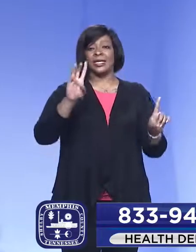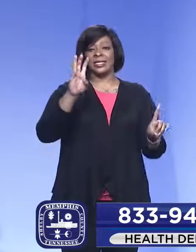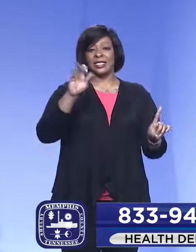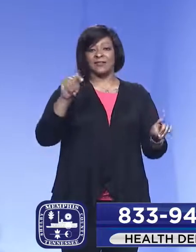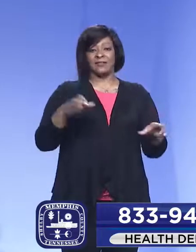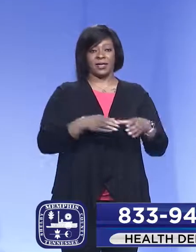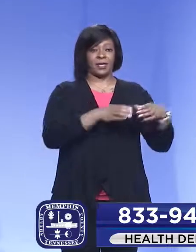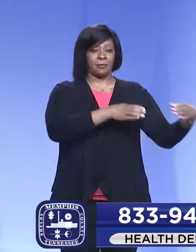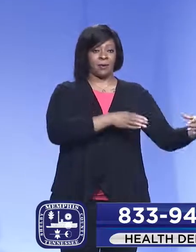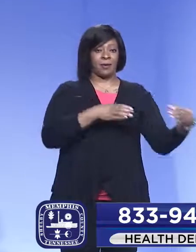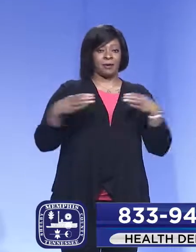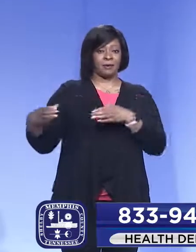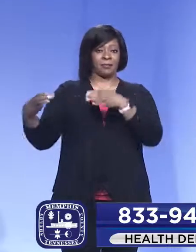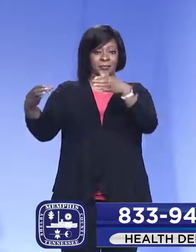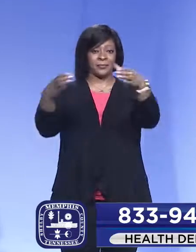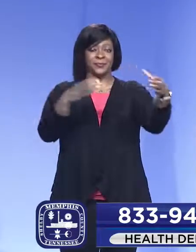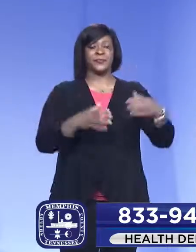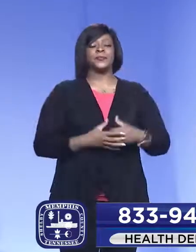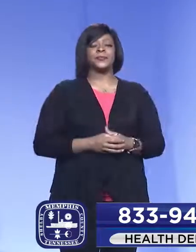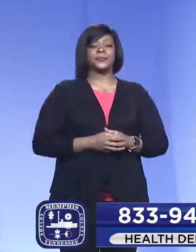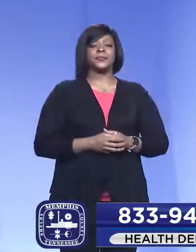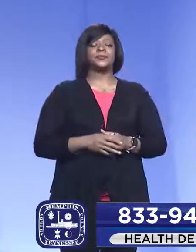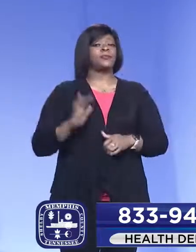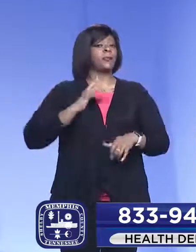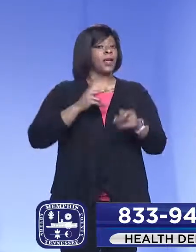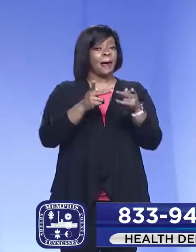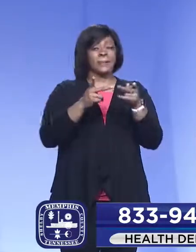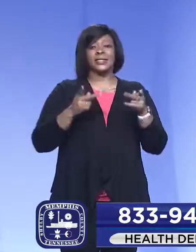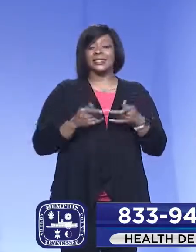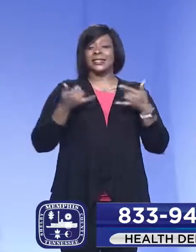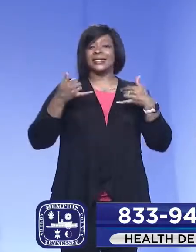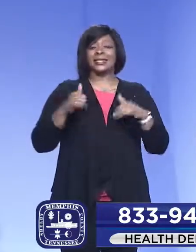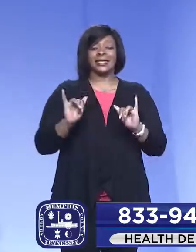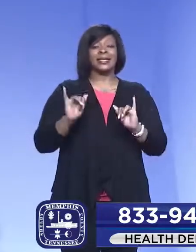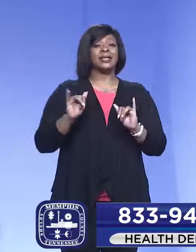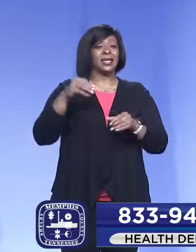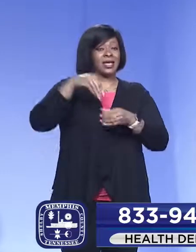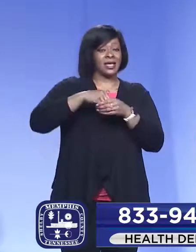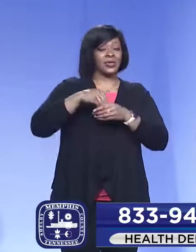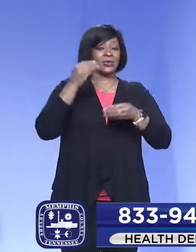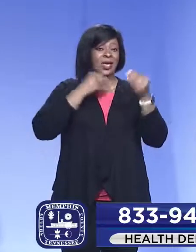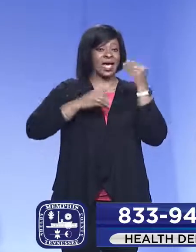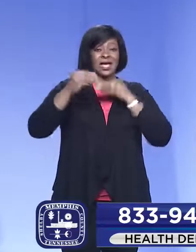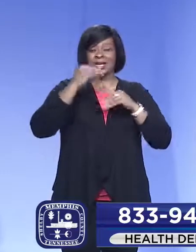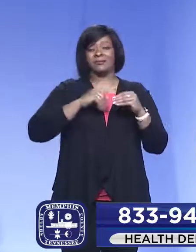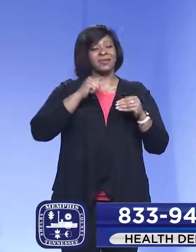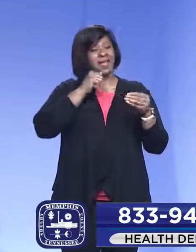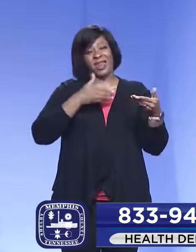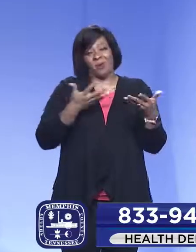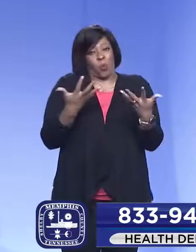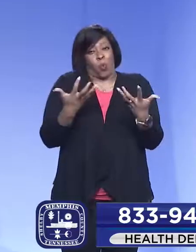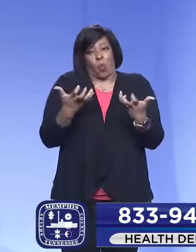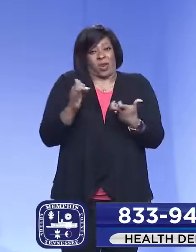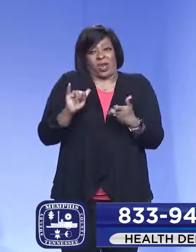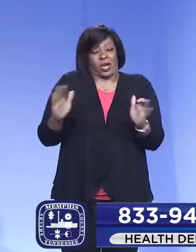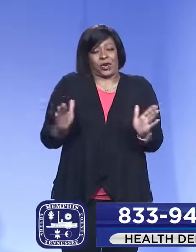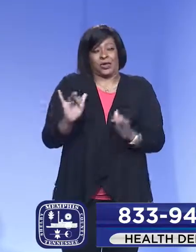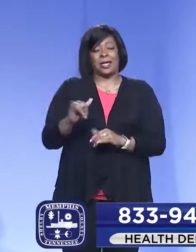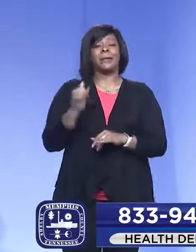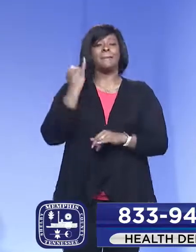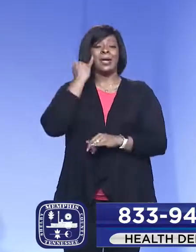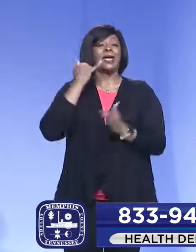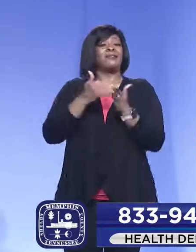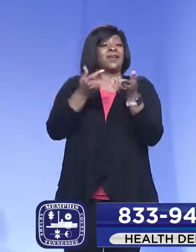apart. Of course, our position is still indoor dining is discouraged. However, if it